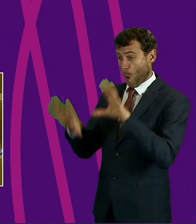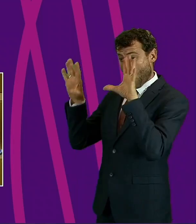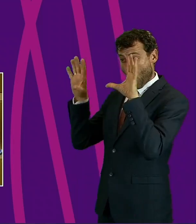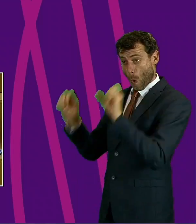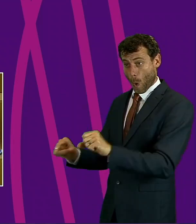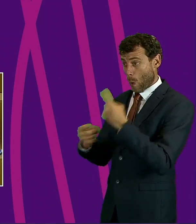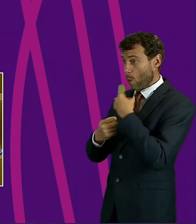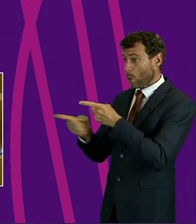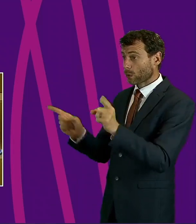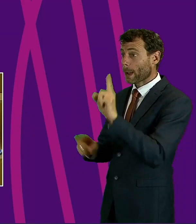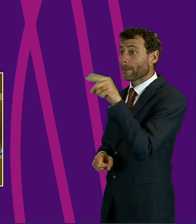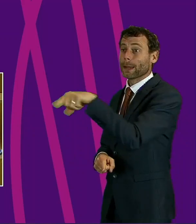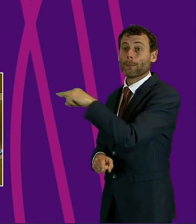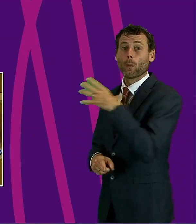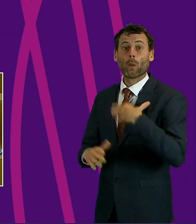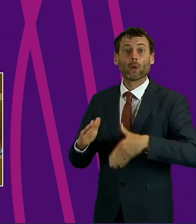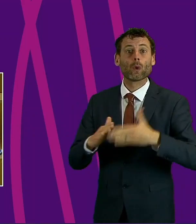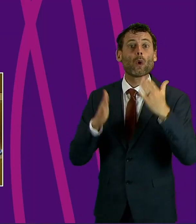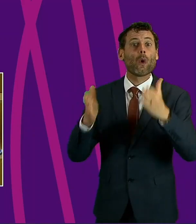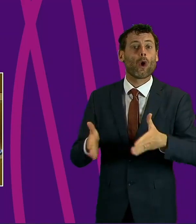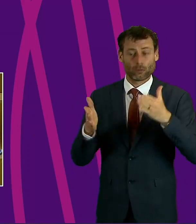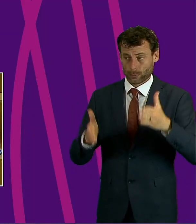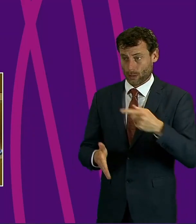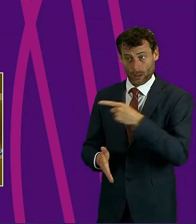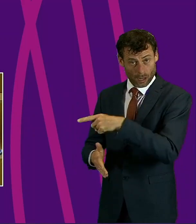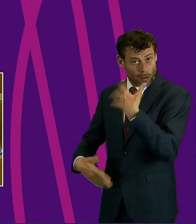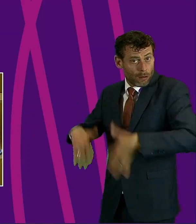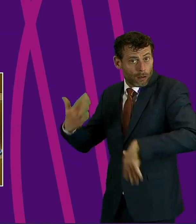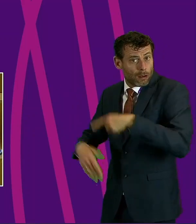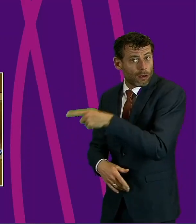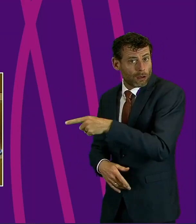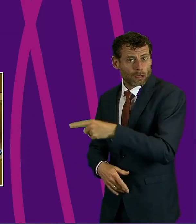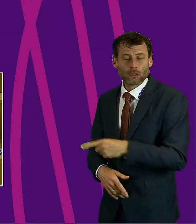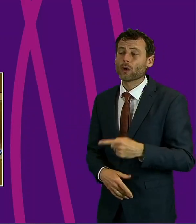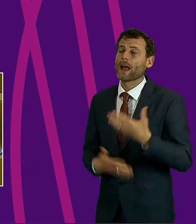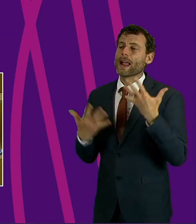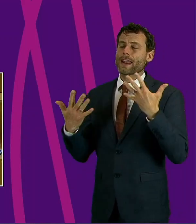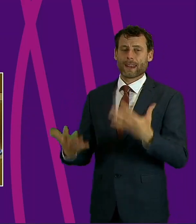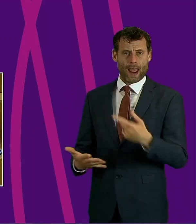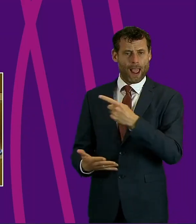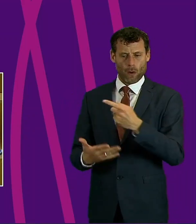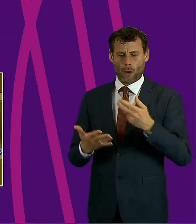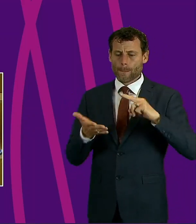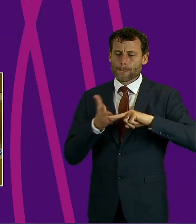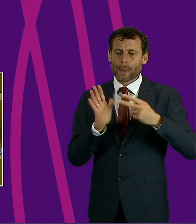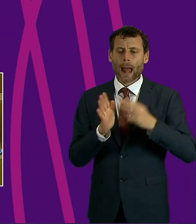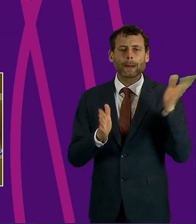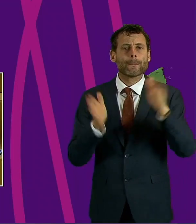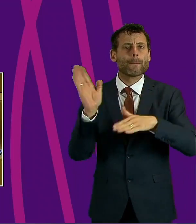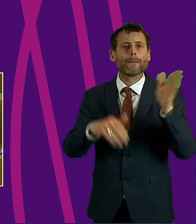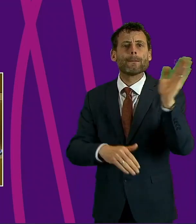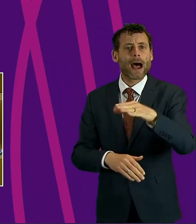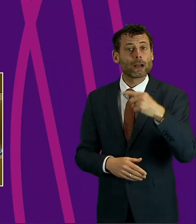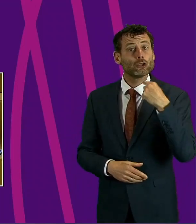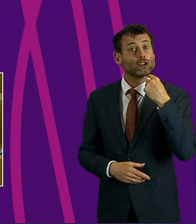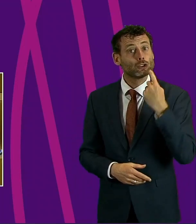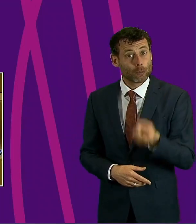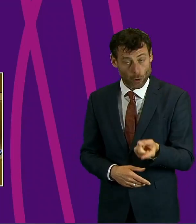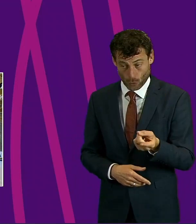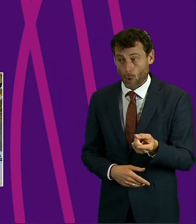her statement on easing the lockdown tomorrow, can she give the thousands of people waiting for treatment any hope